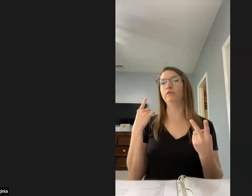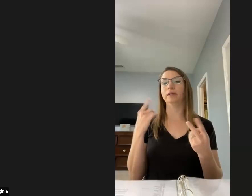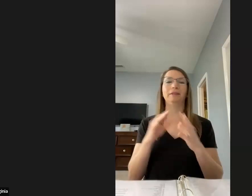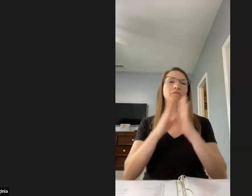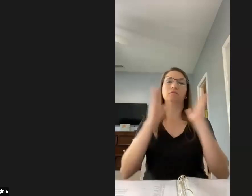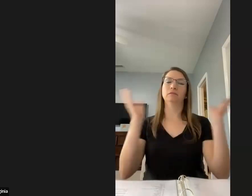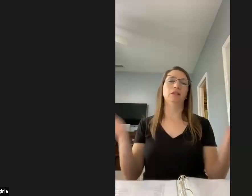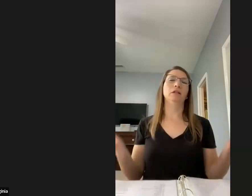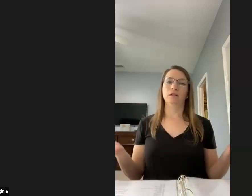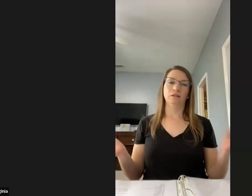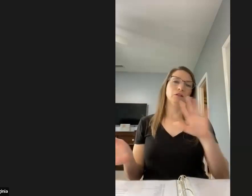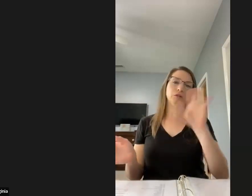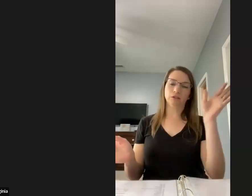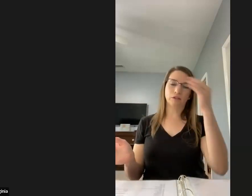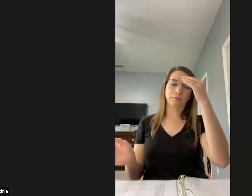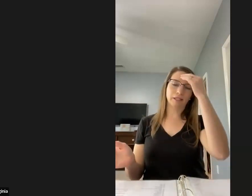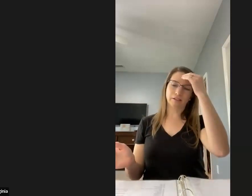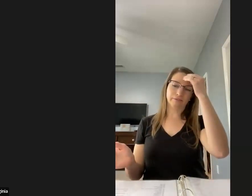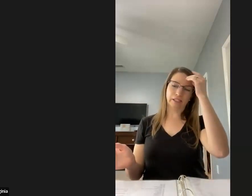I mean, you can look up classifiers.